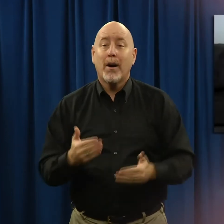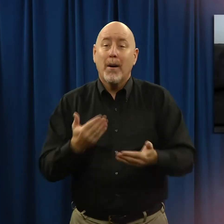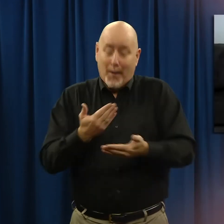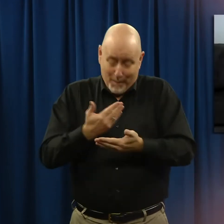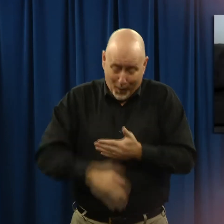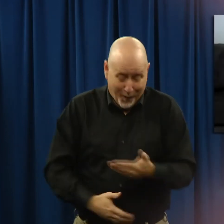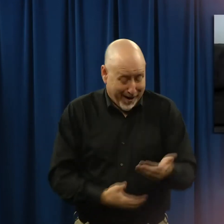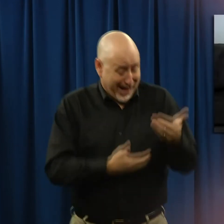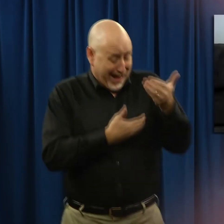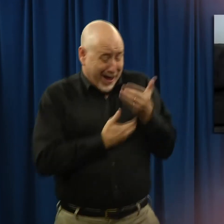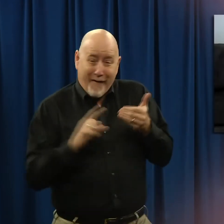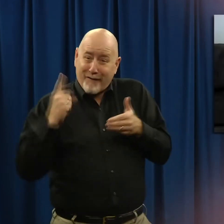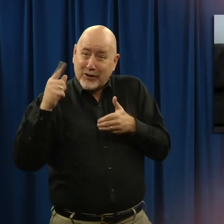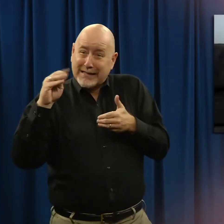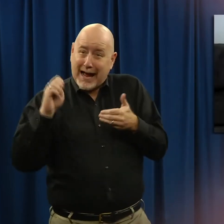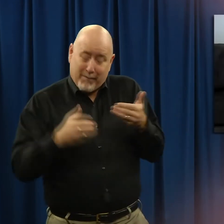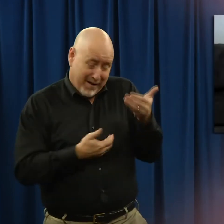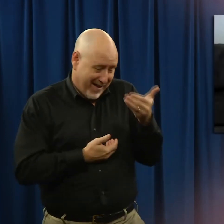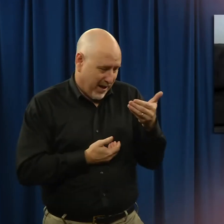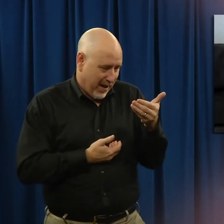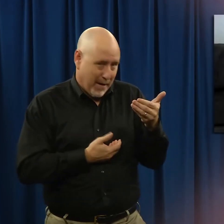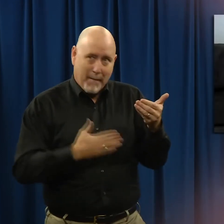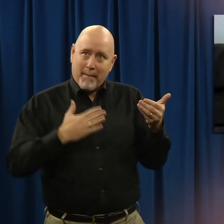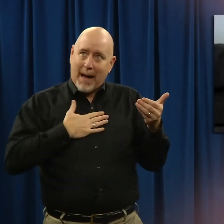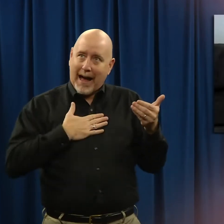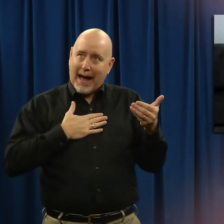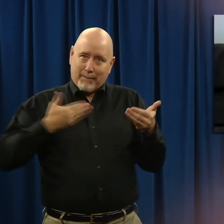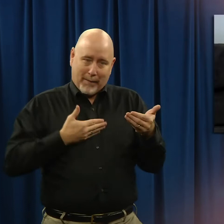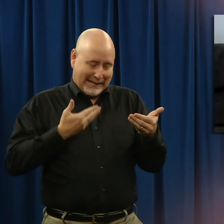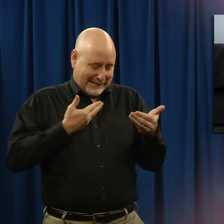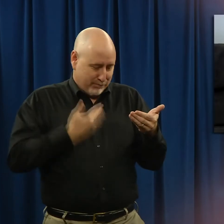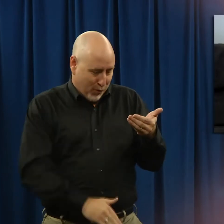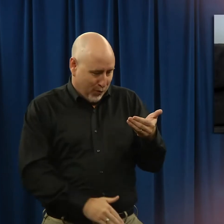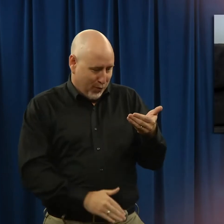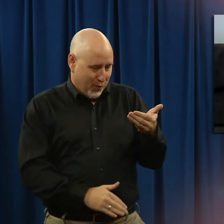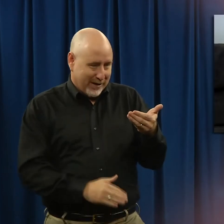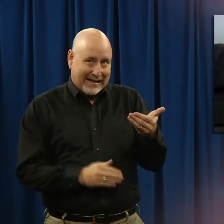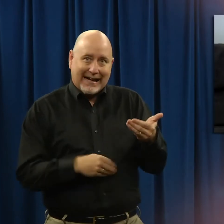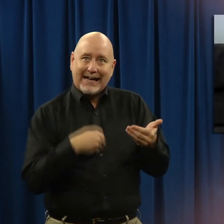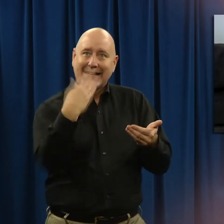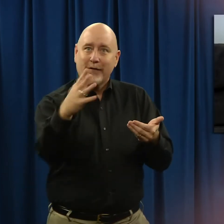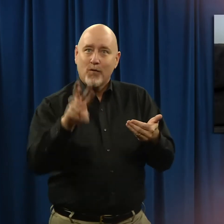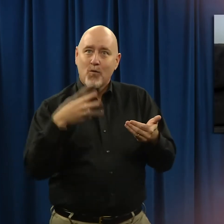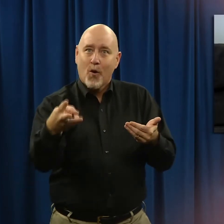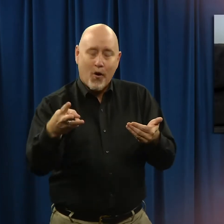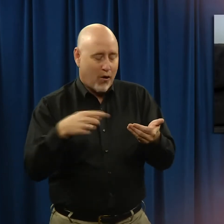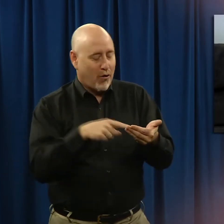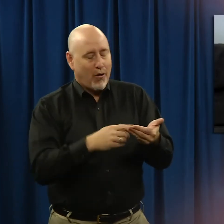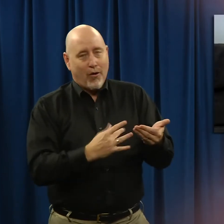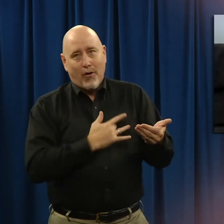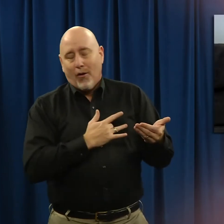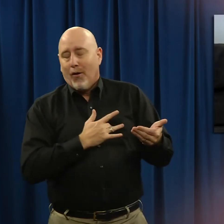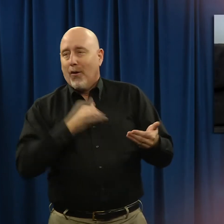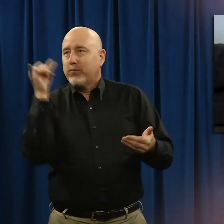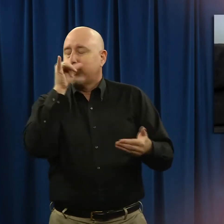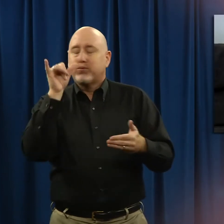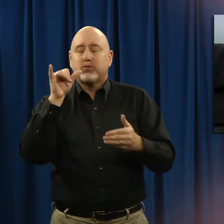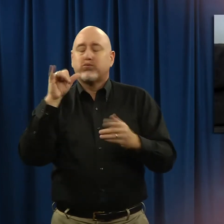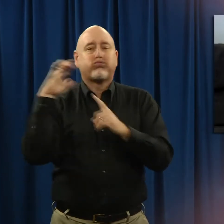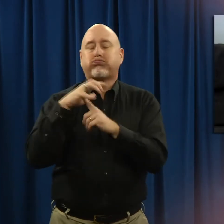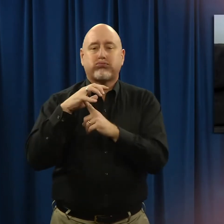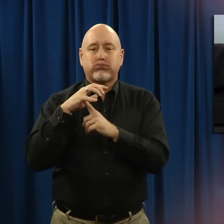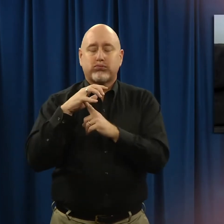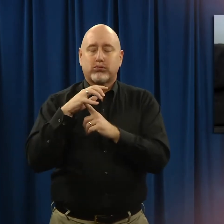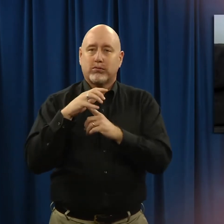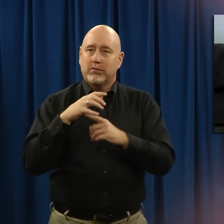the first time and realize that you brought this precious gift into the world has to be one of the greatest feelings you could ever have.